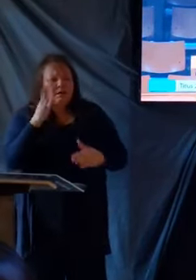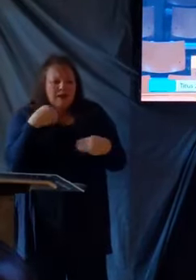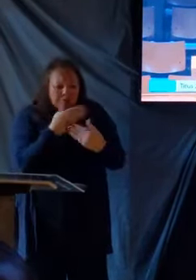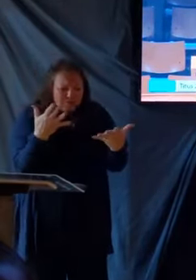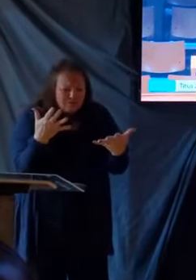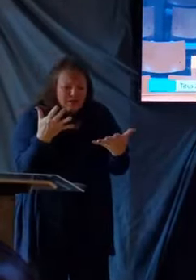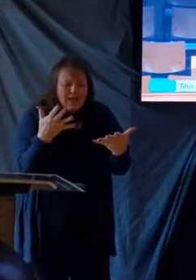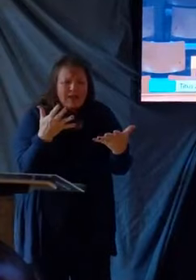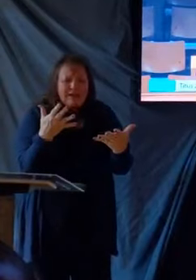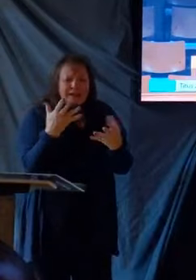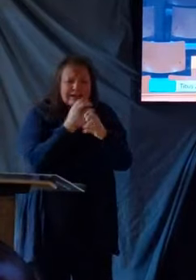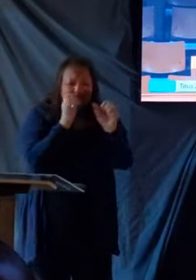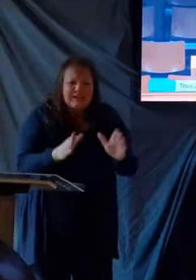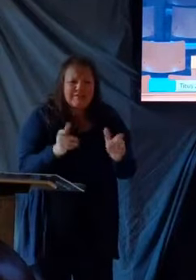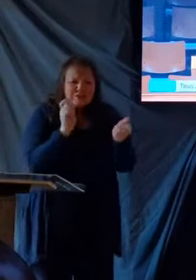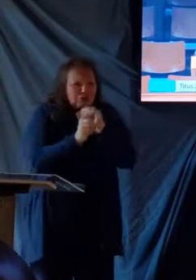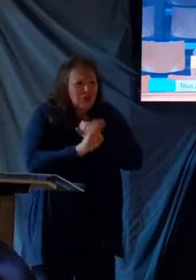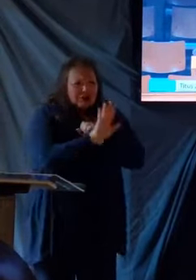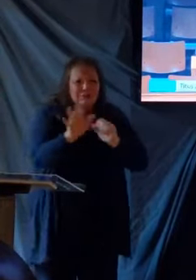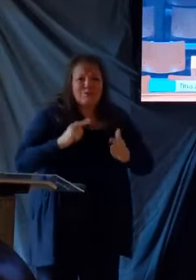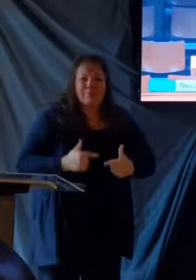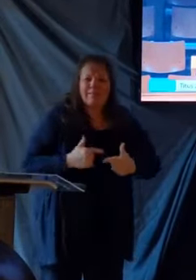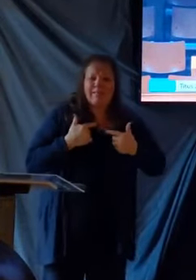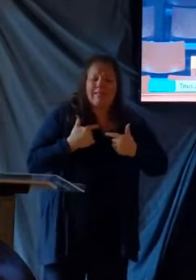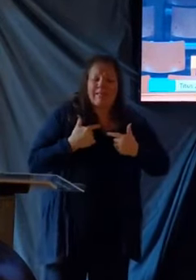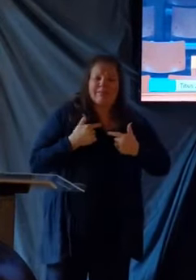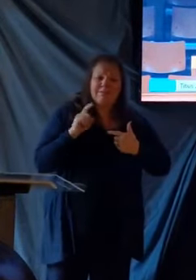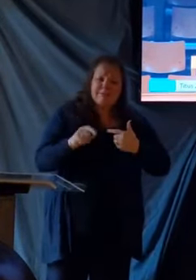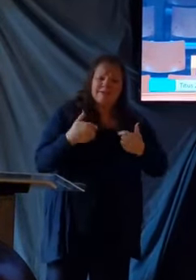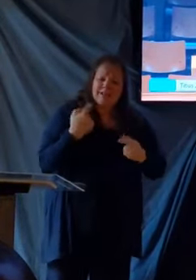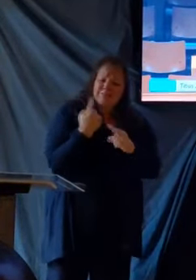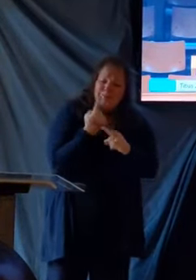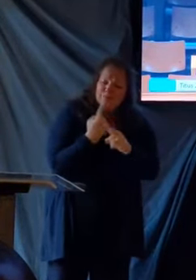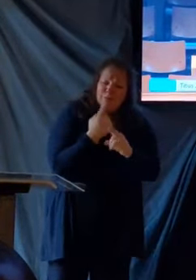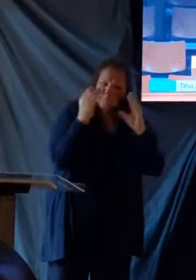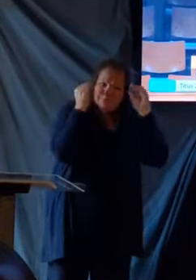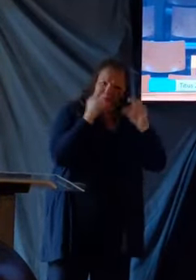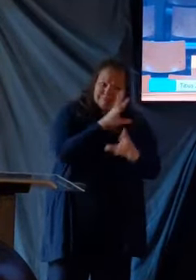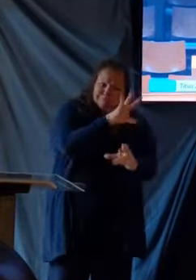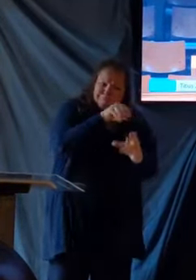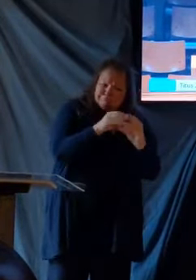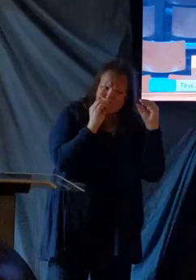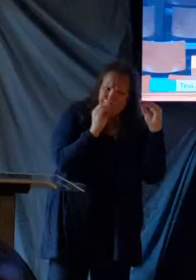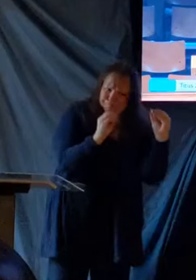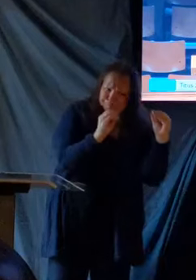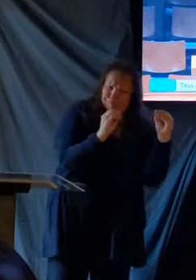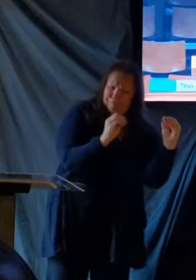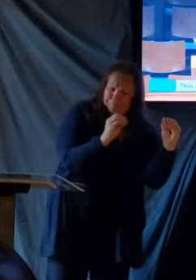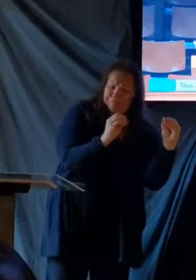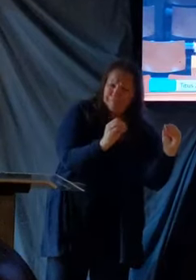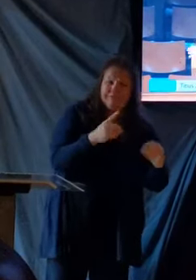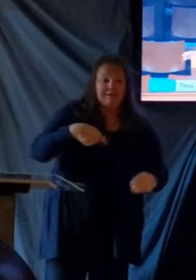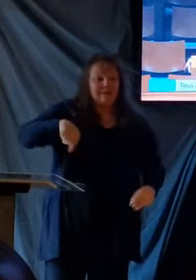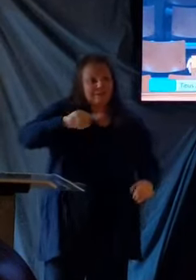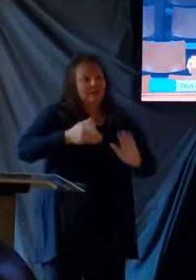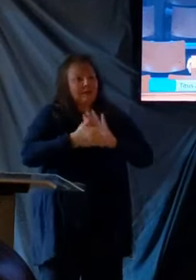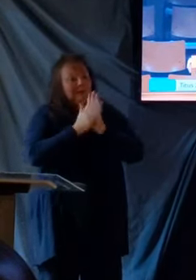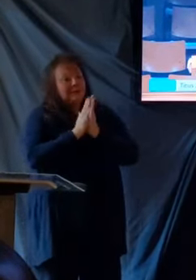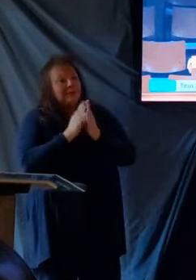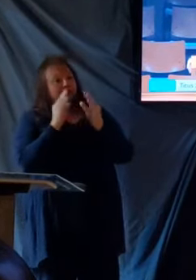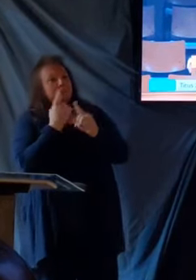to change lives. They must have healthy teaching built into them so they can be